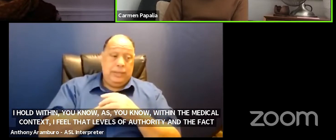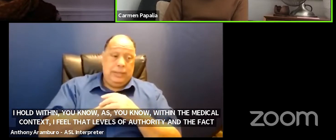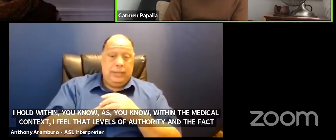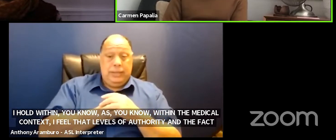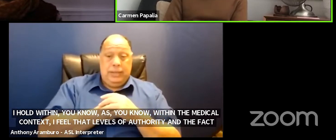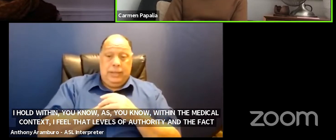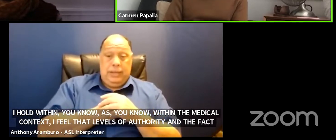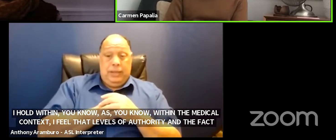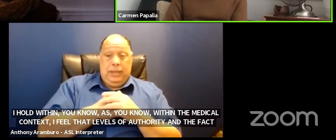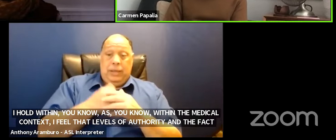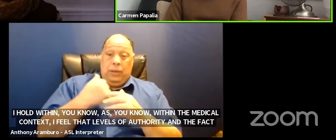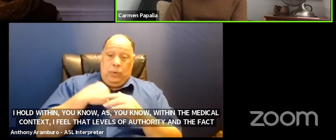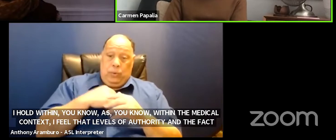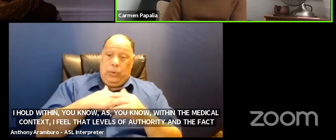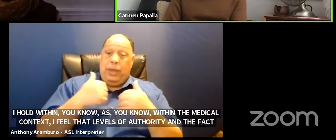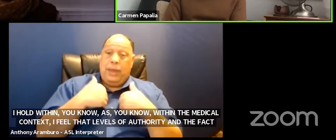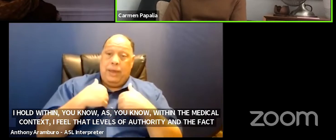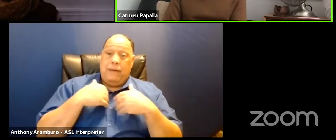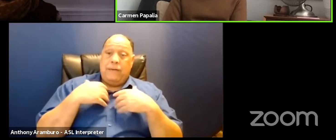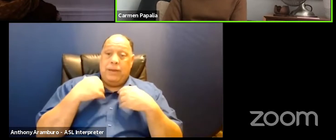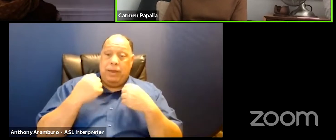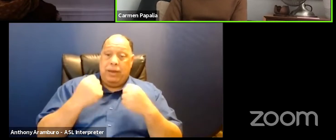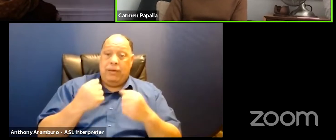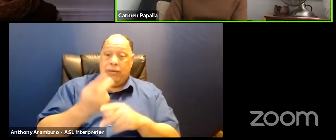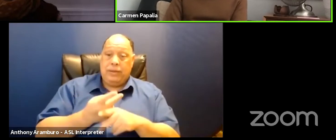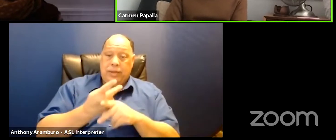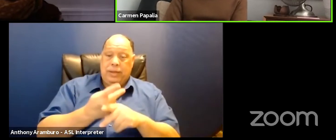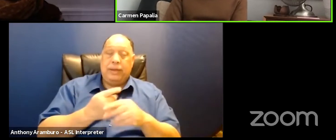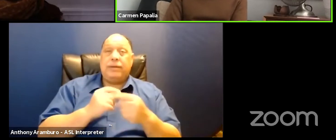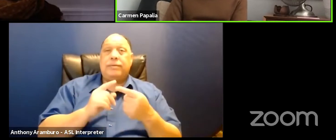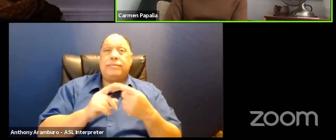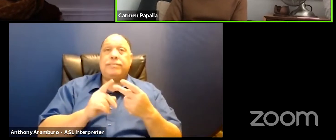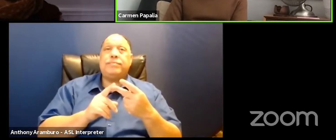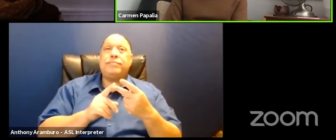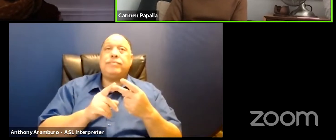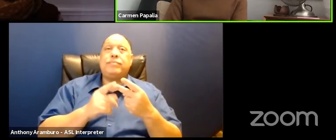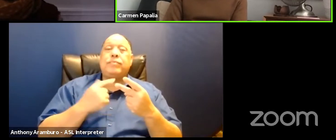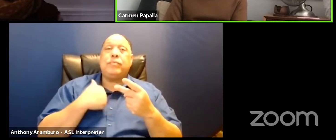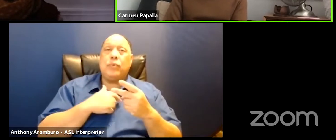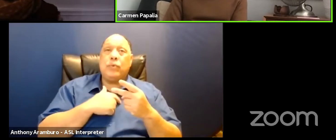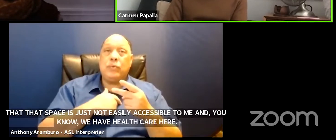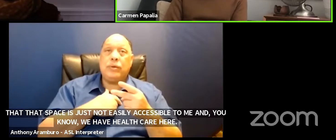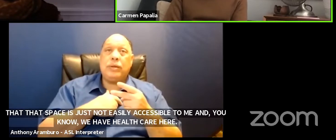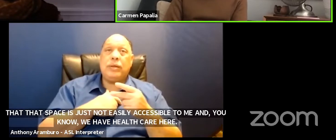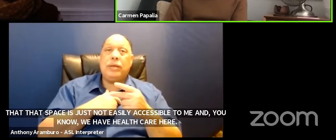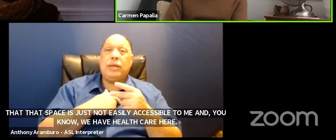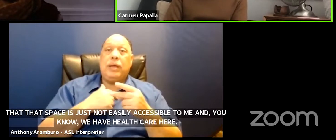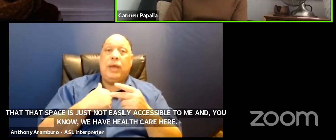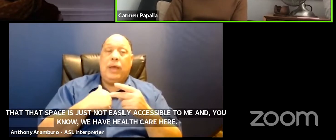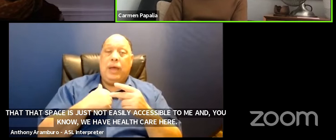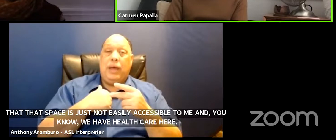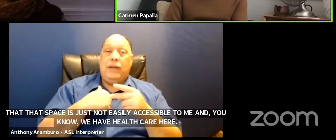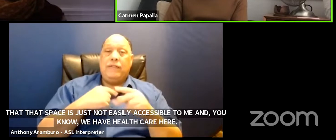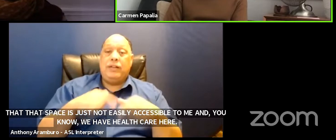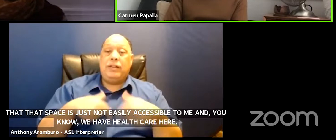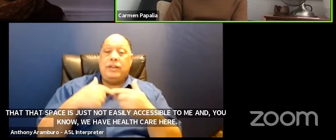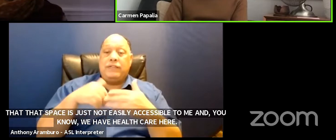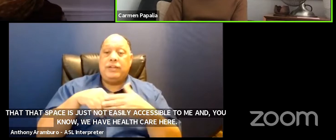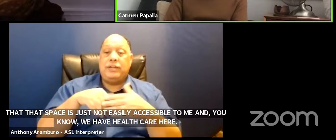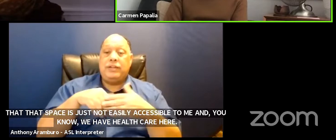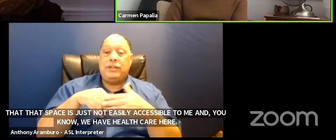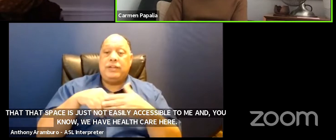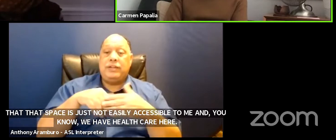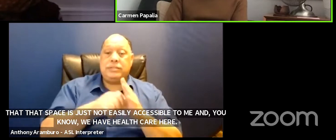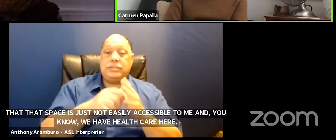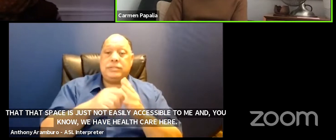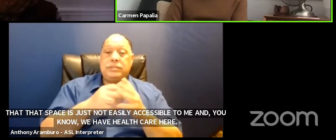have healthcare here. We you know, I have lived in the States as well, and it's a lot